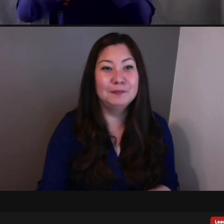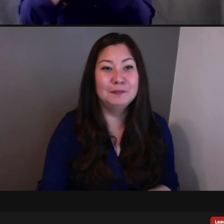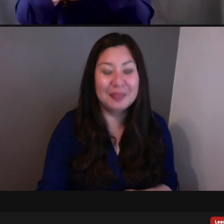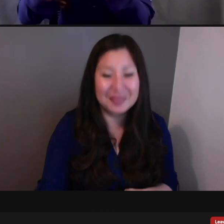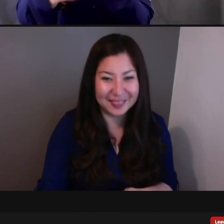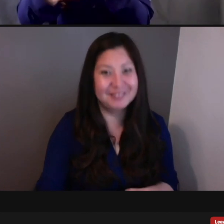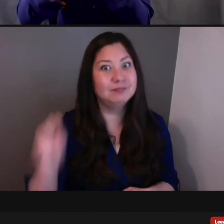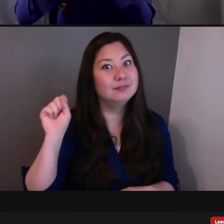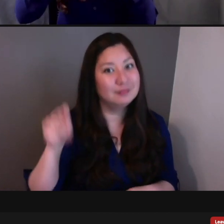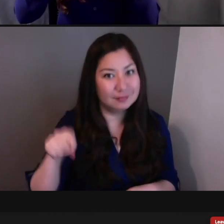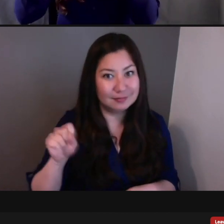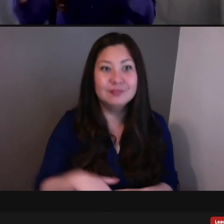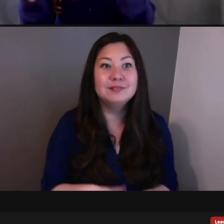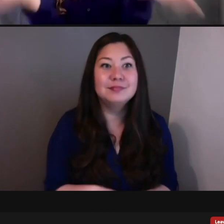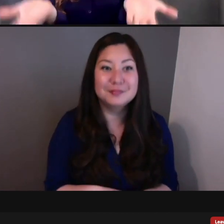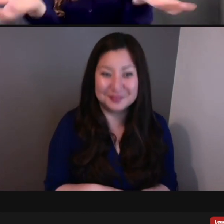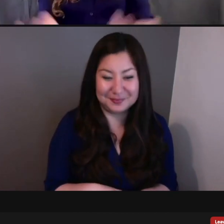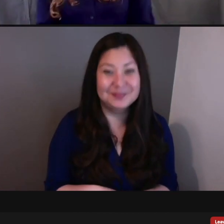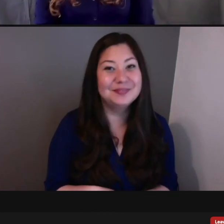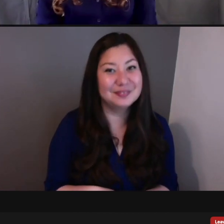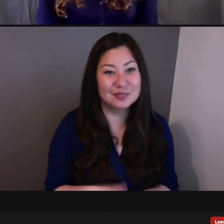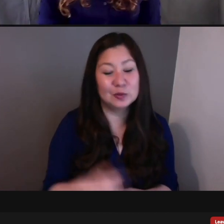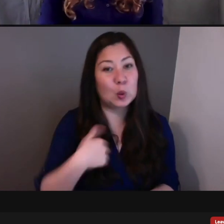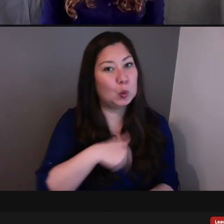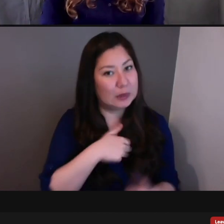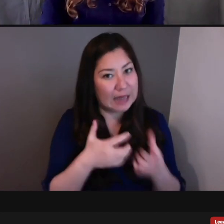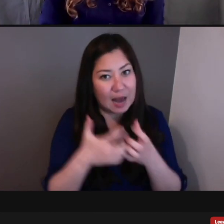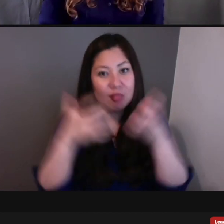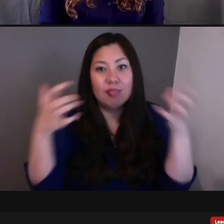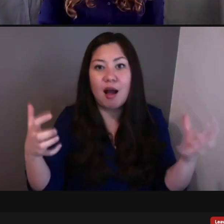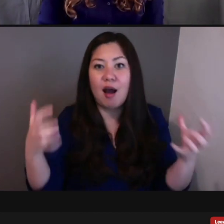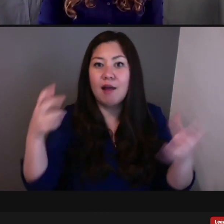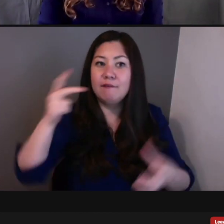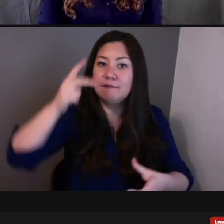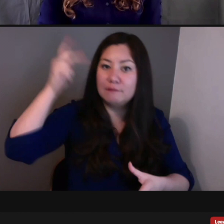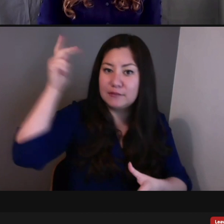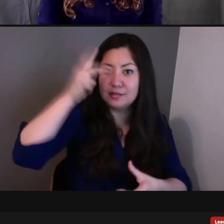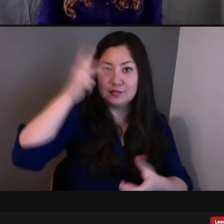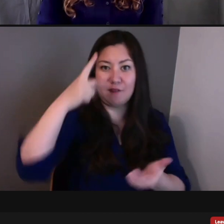And we've traveled to a ton of different places together: Germany,